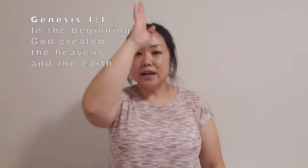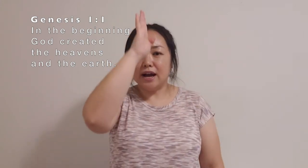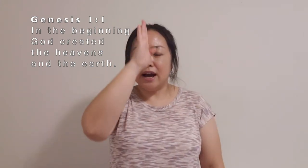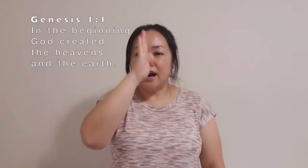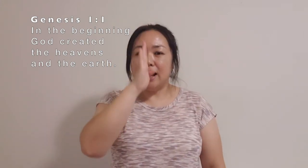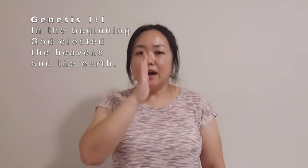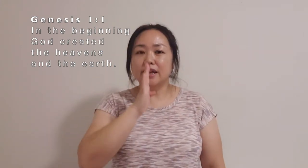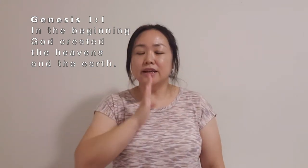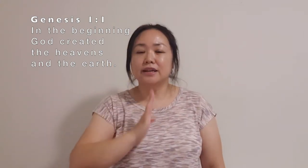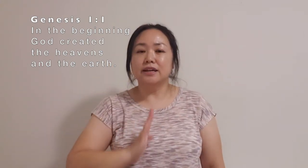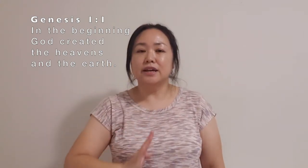God